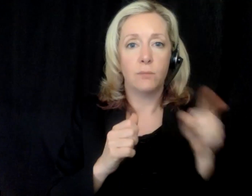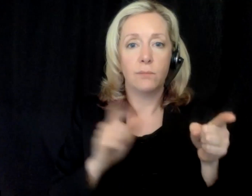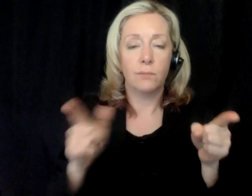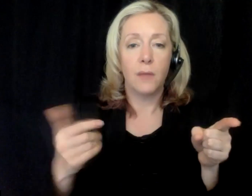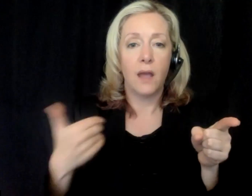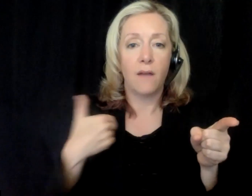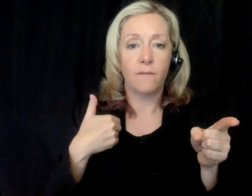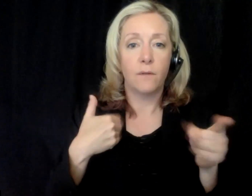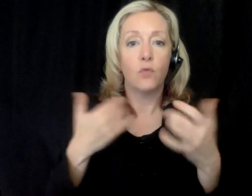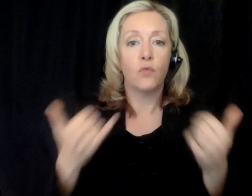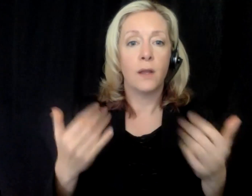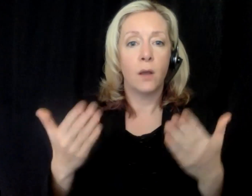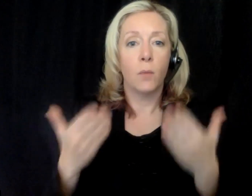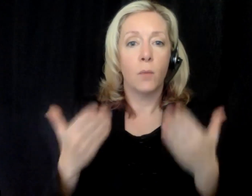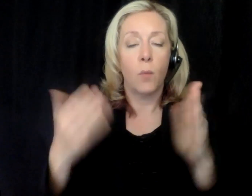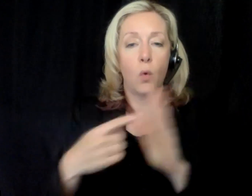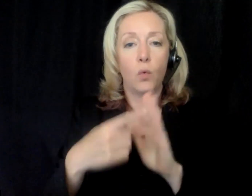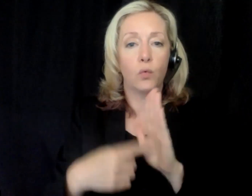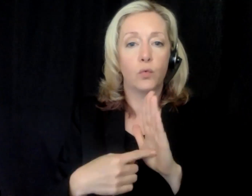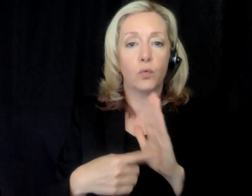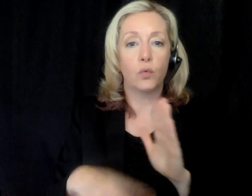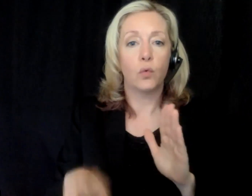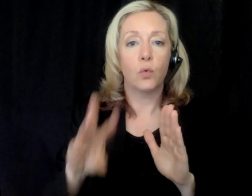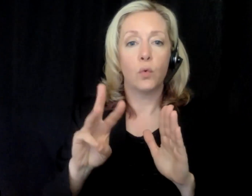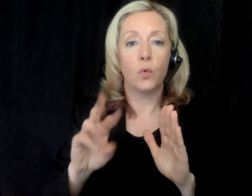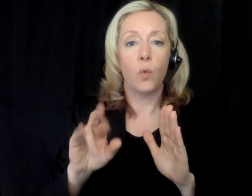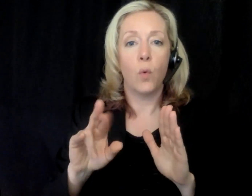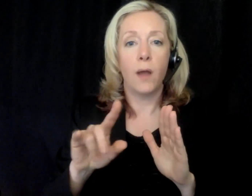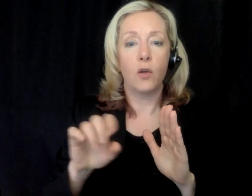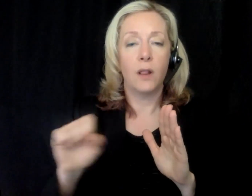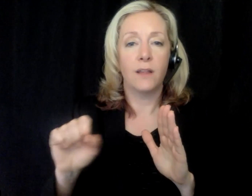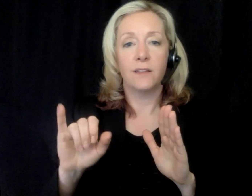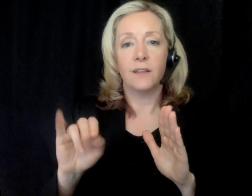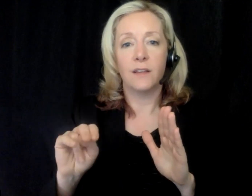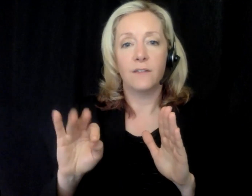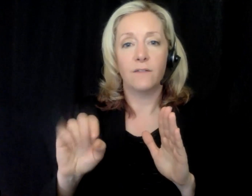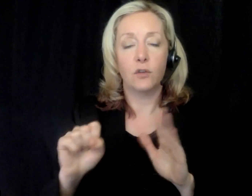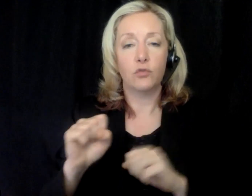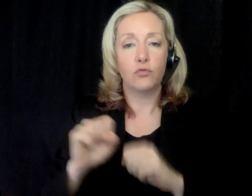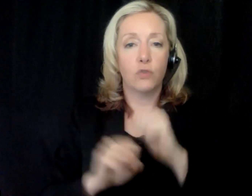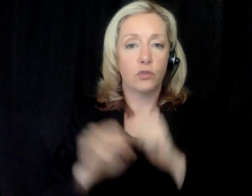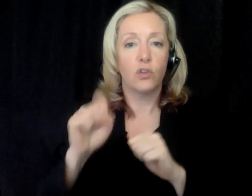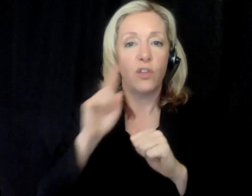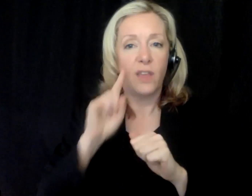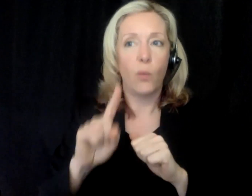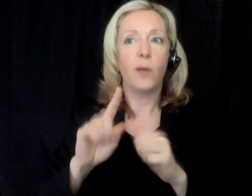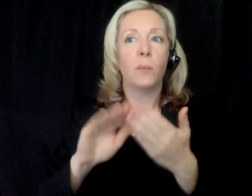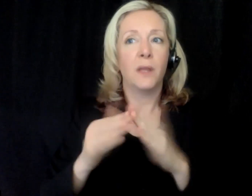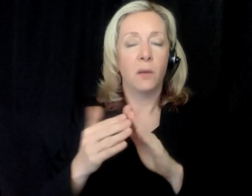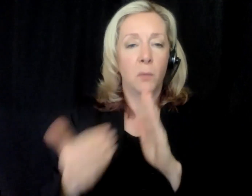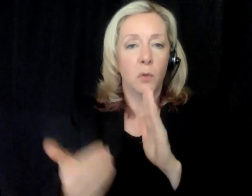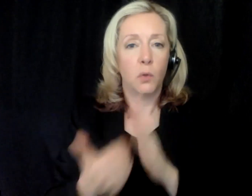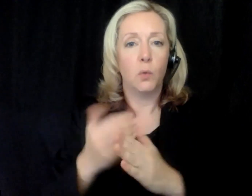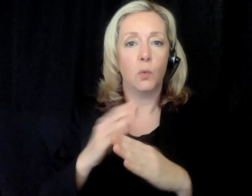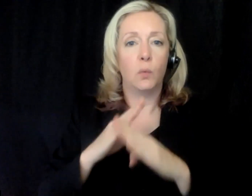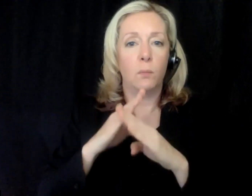propose wireless infrastructure that will create new systemic barriers for those with